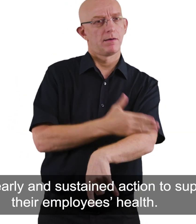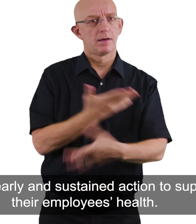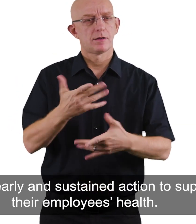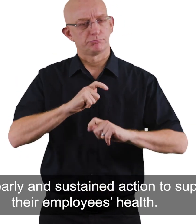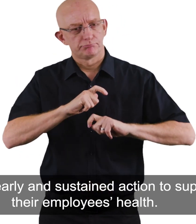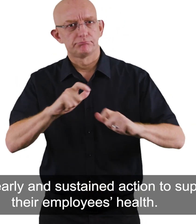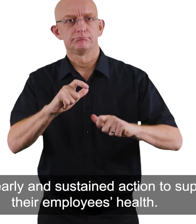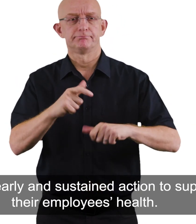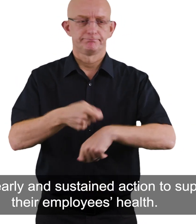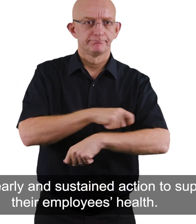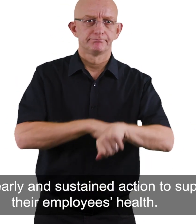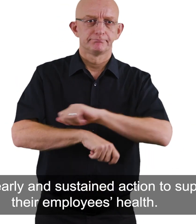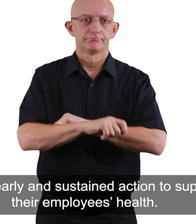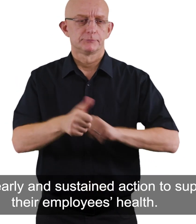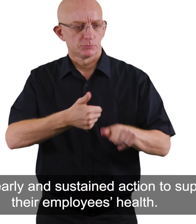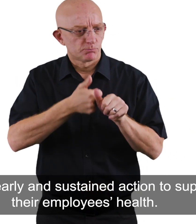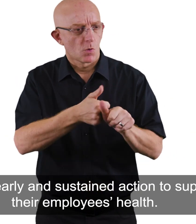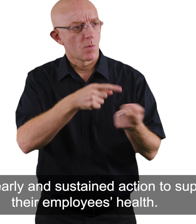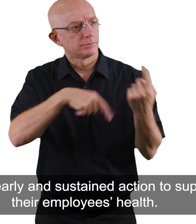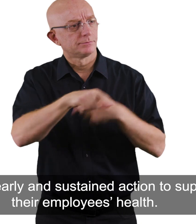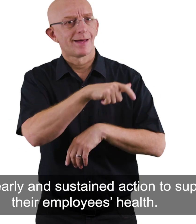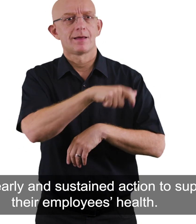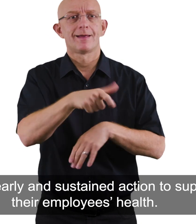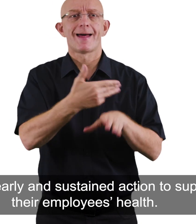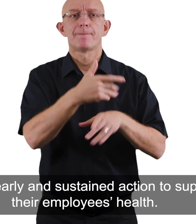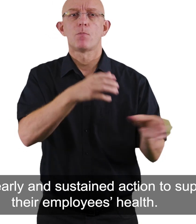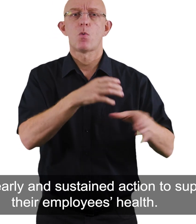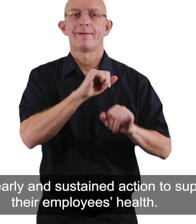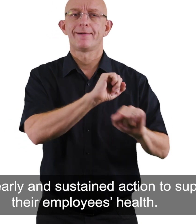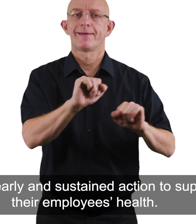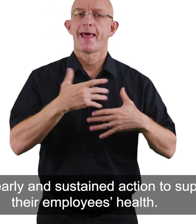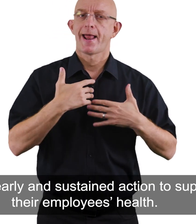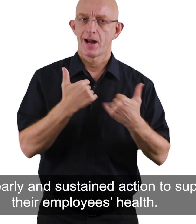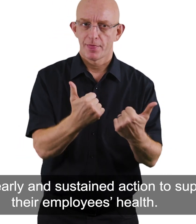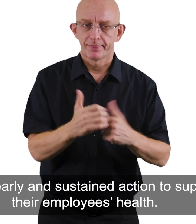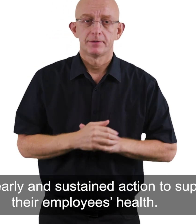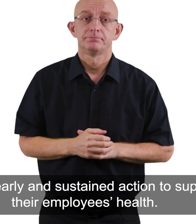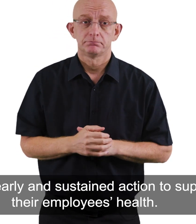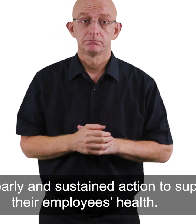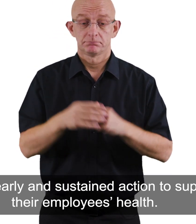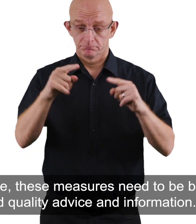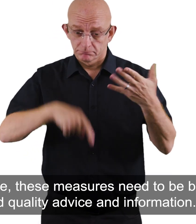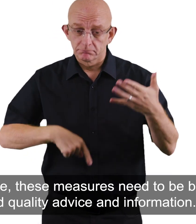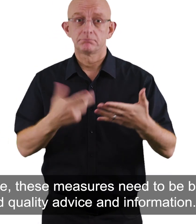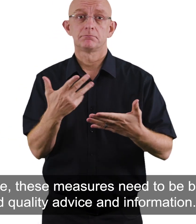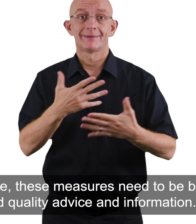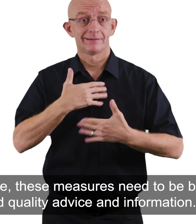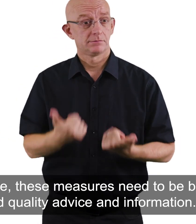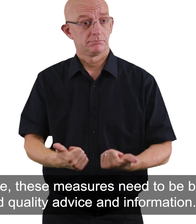to take early and sustained action to support their employees' health. To be